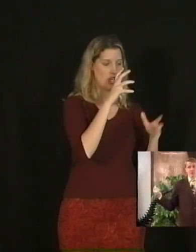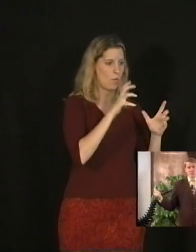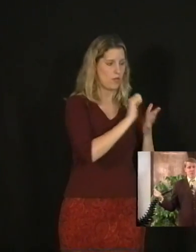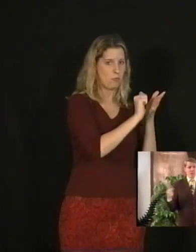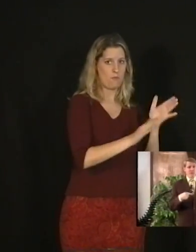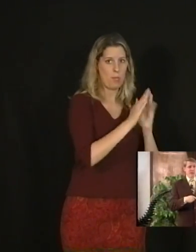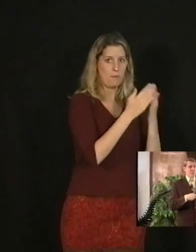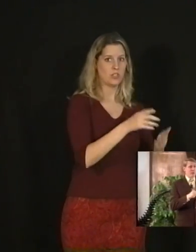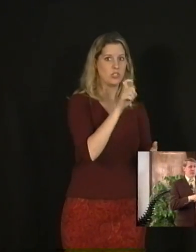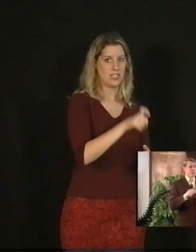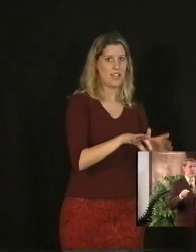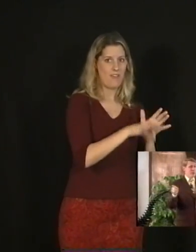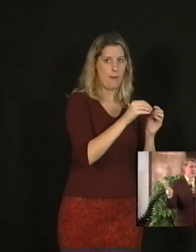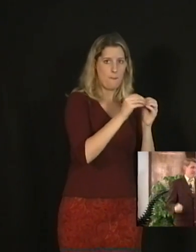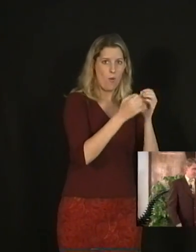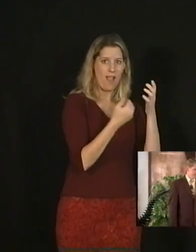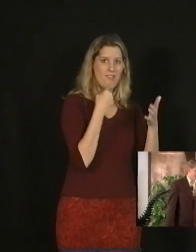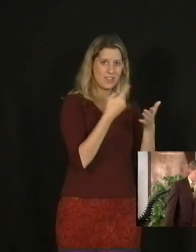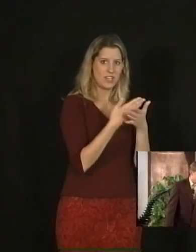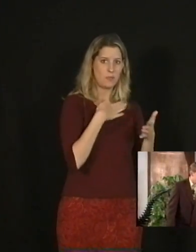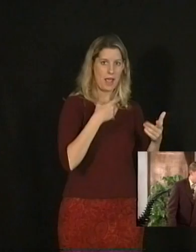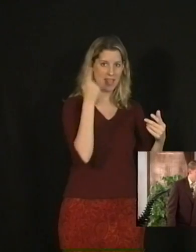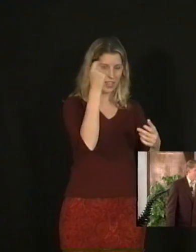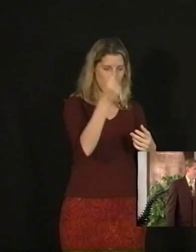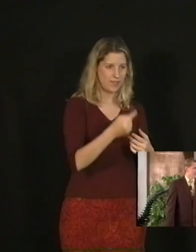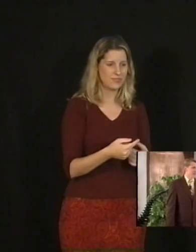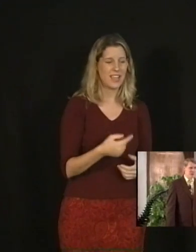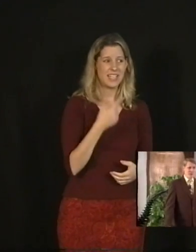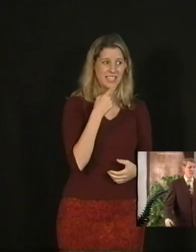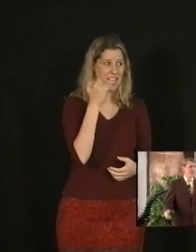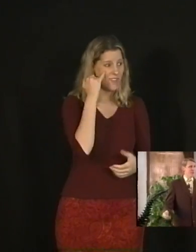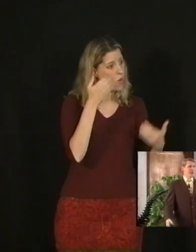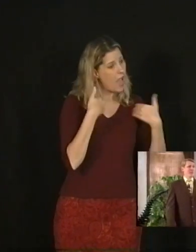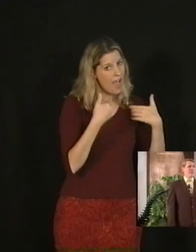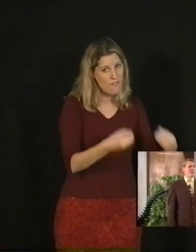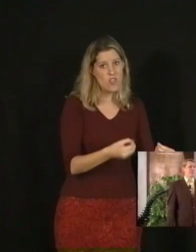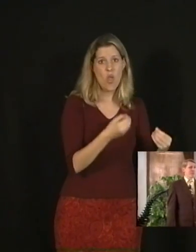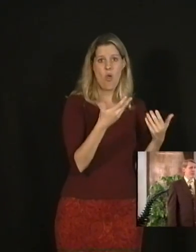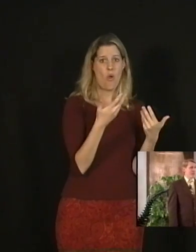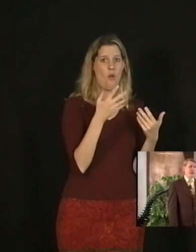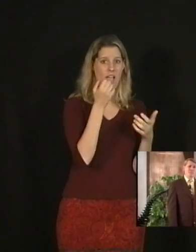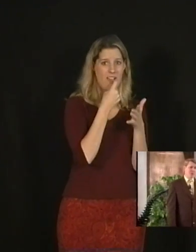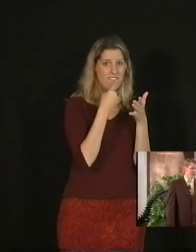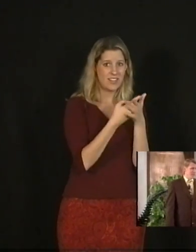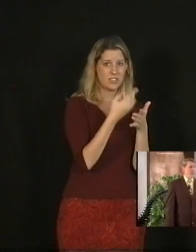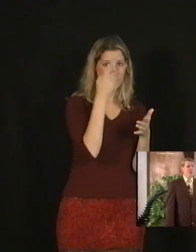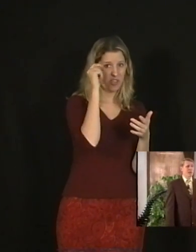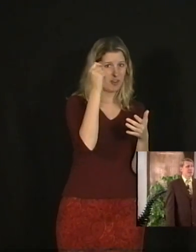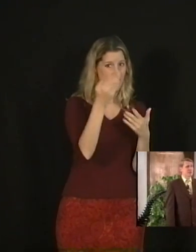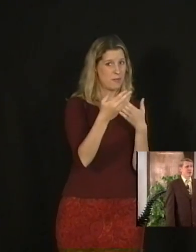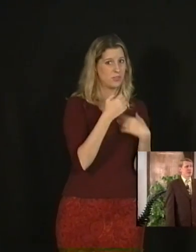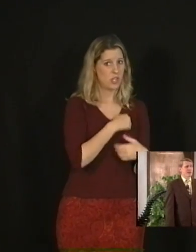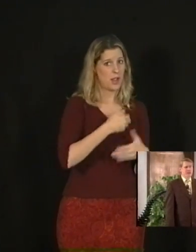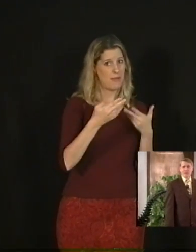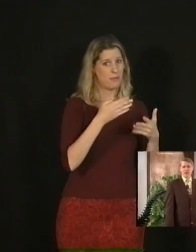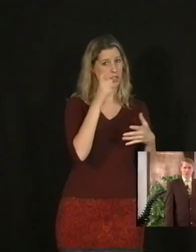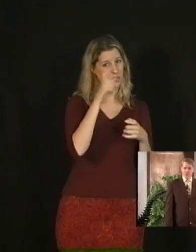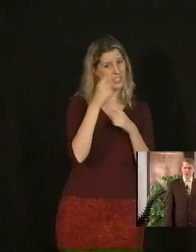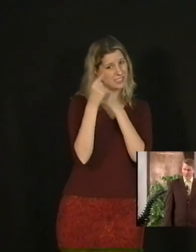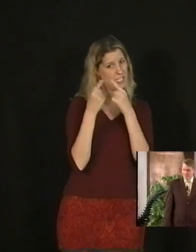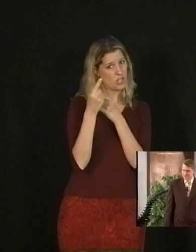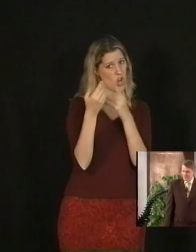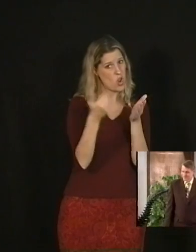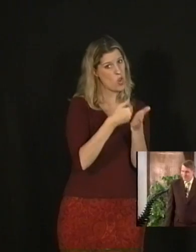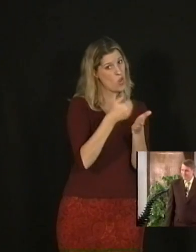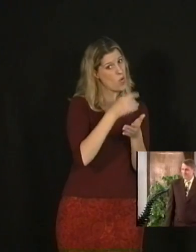take these out of the book, so you better find some more evidence for my theory. I said, sir, if you don't have any evidence for your theory, I'm sorry. Maybe you ought to consider getting a